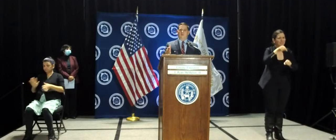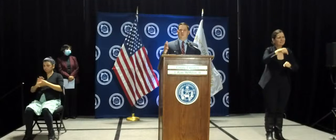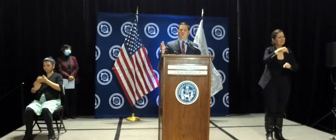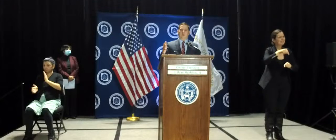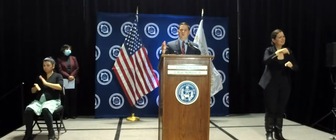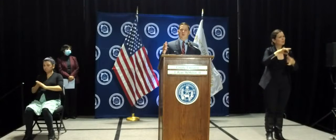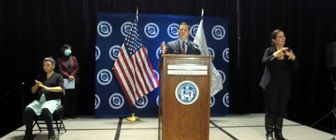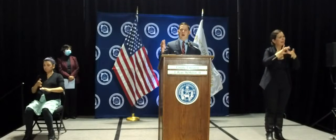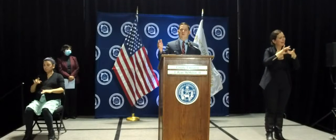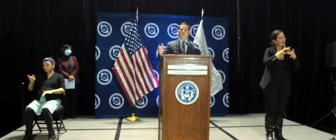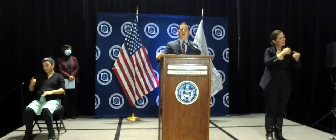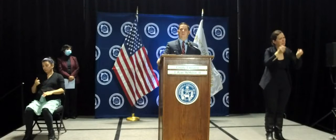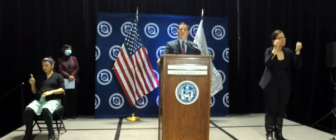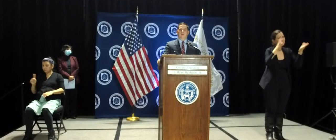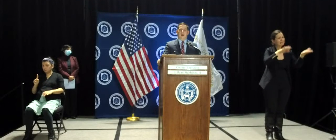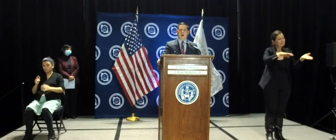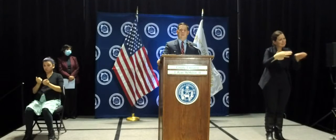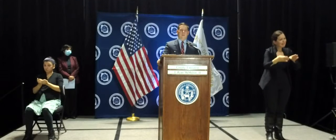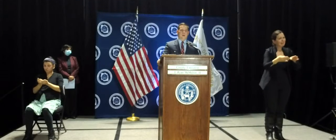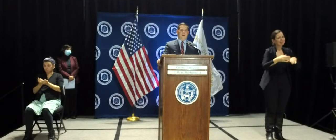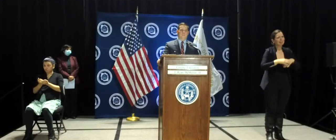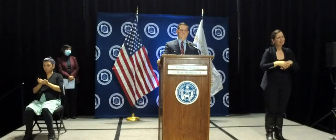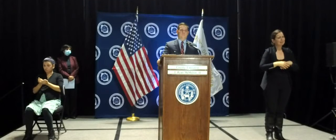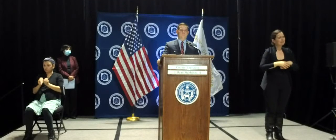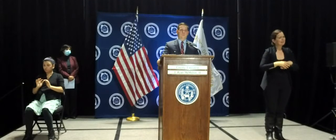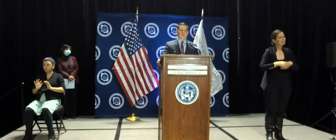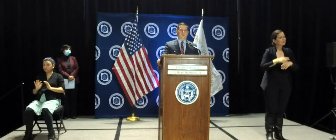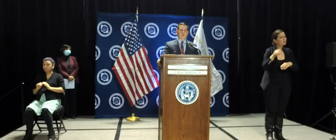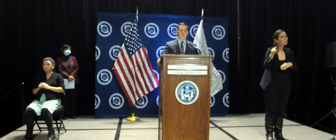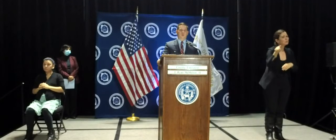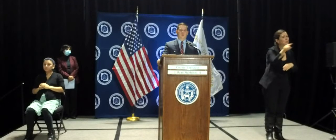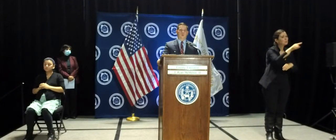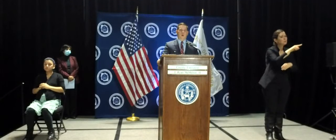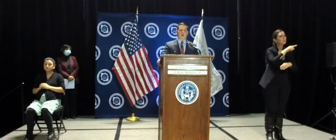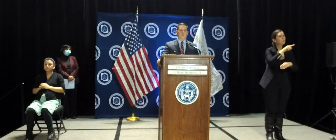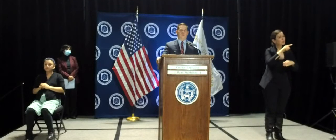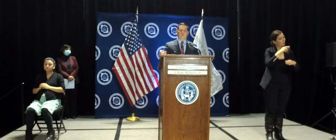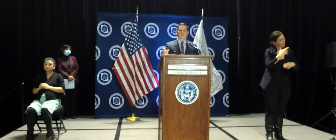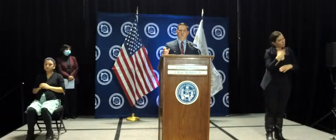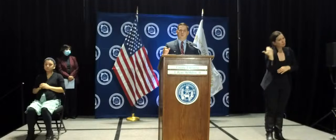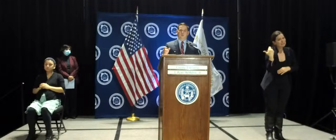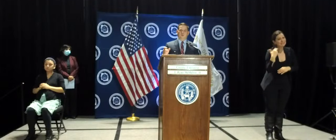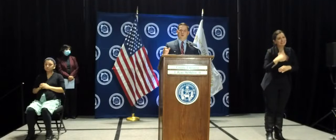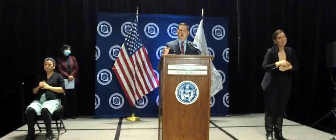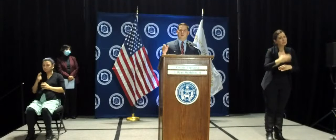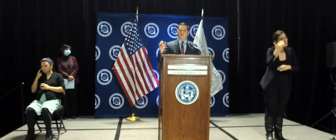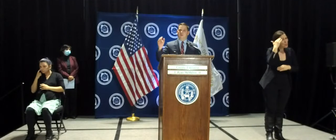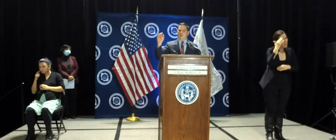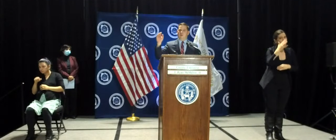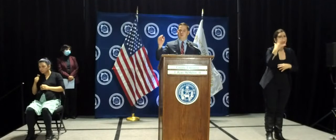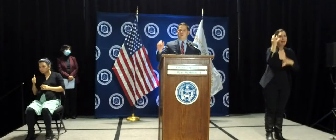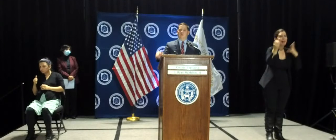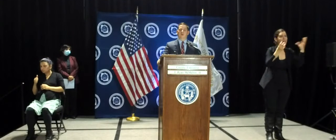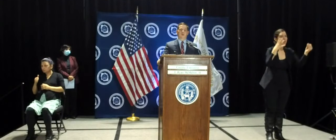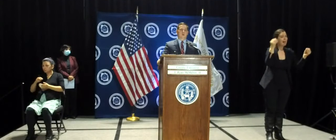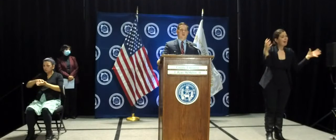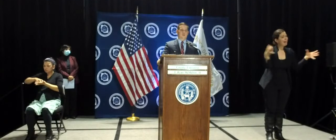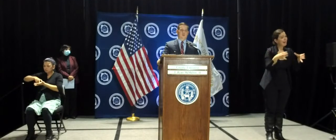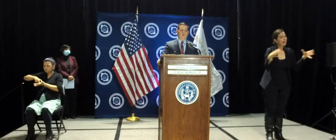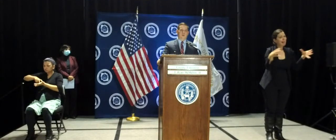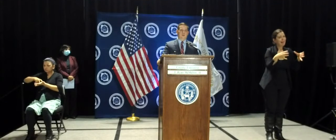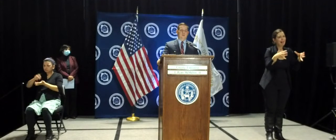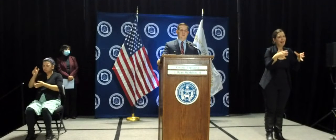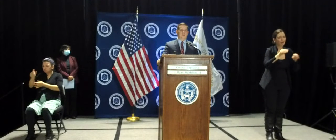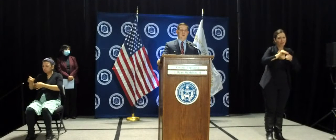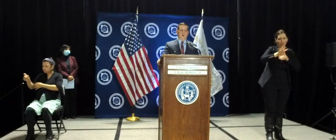at a level of risk that we haven't been at, and those who are most vulnerable to this are at a different level of risk. And